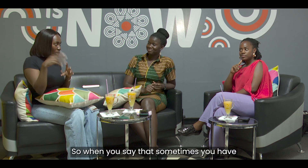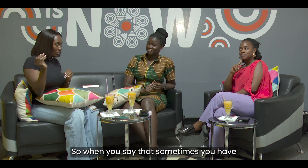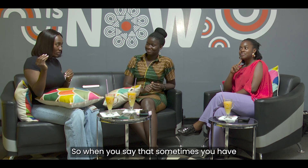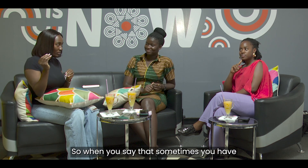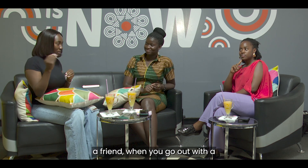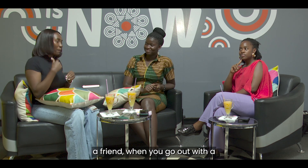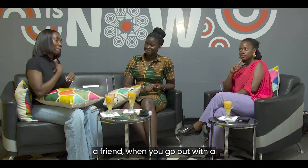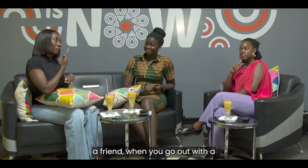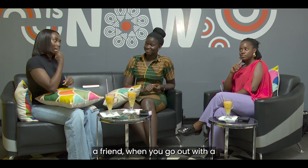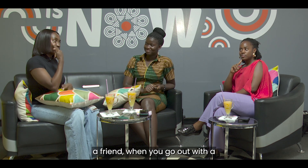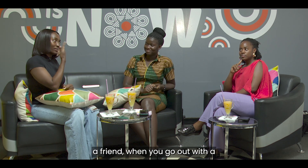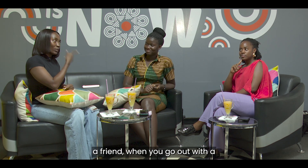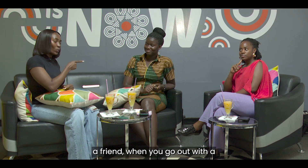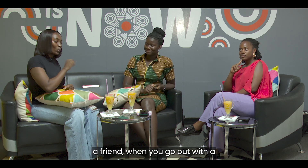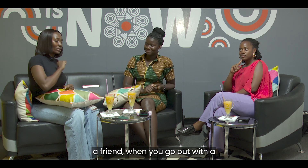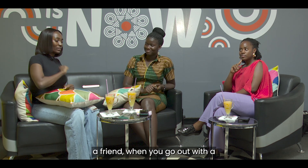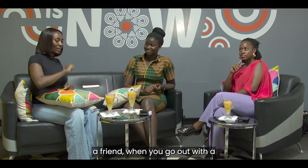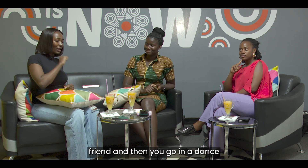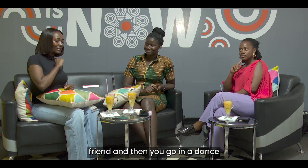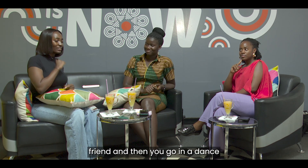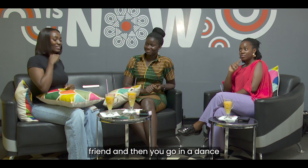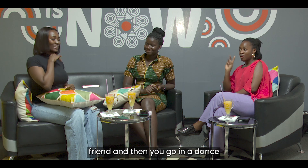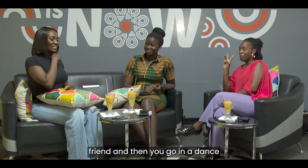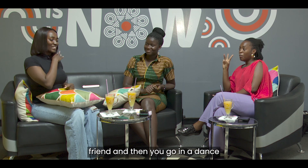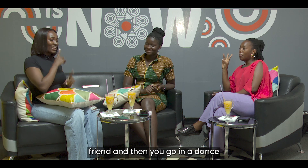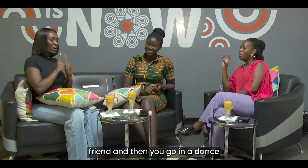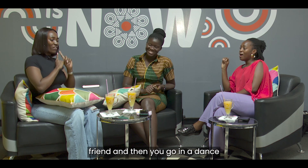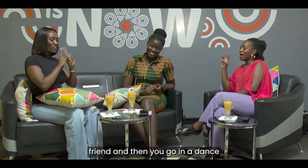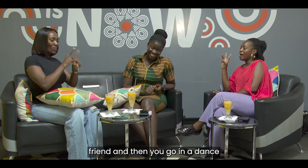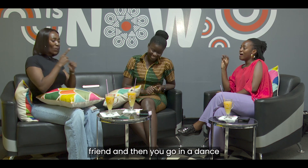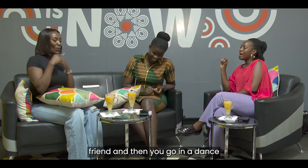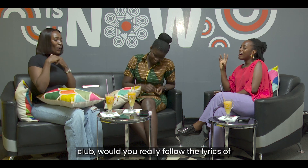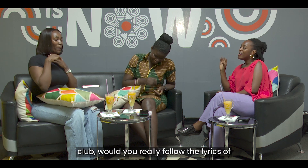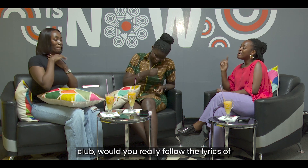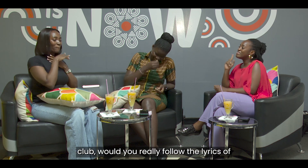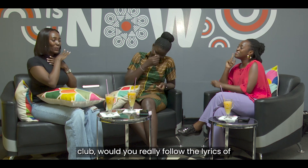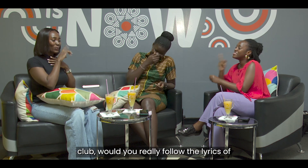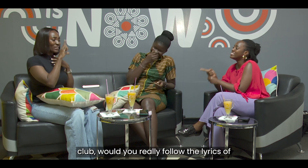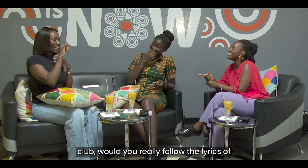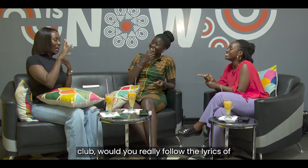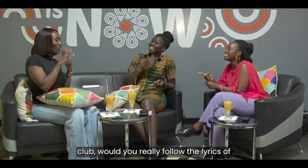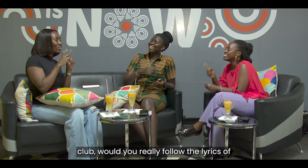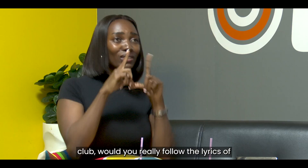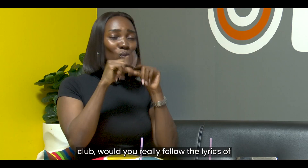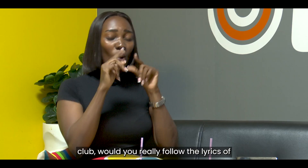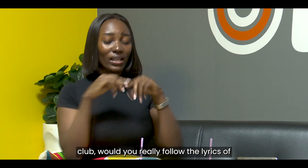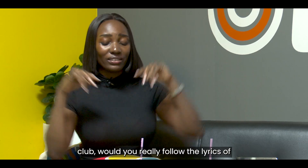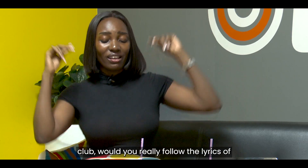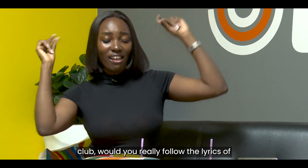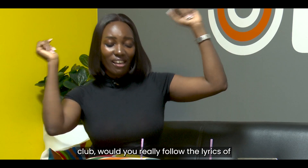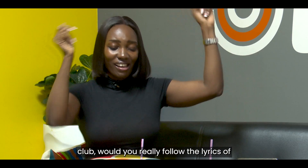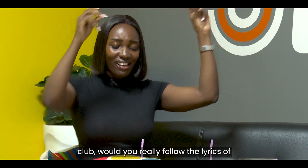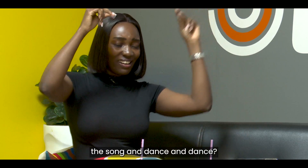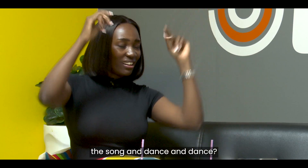have a friend, when you go out with a friend and then you go in a dance club, and would you really follow the lyrics of the song and